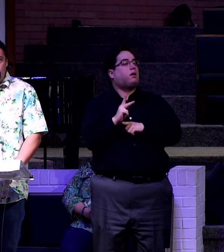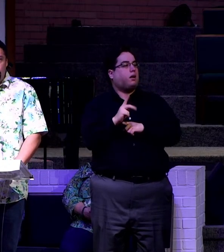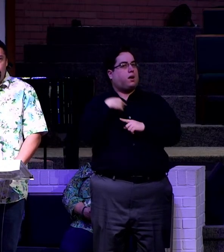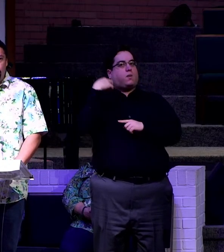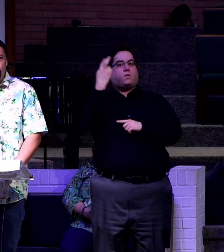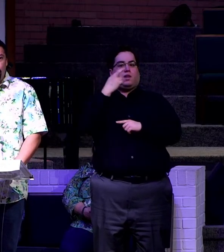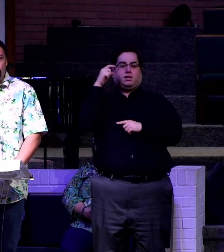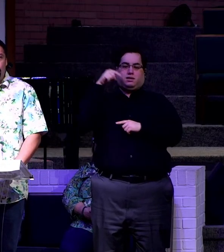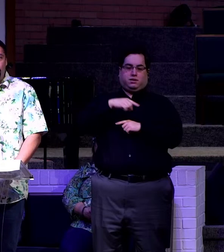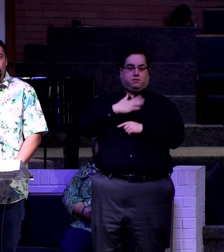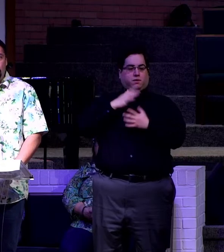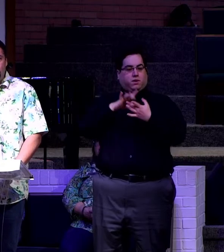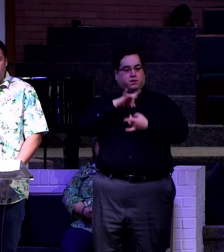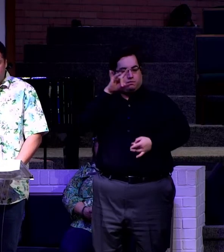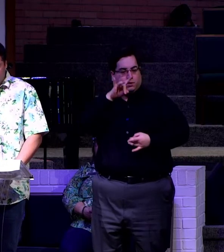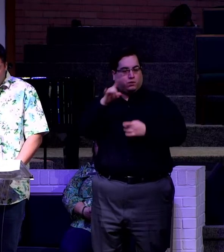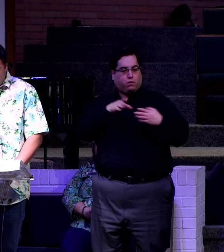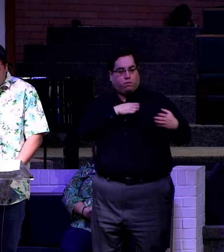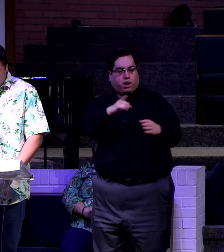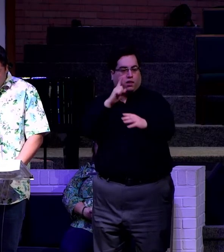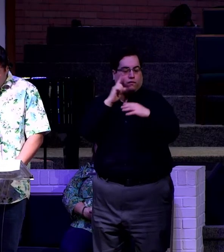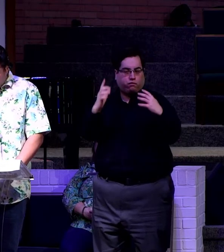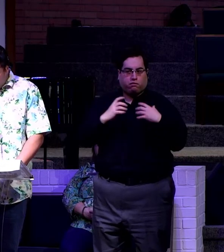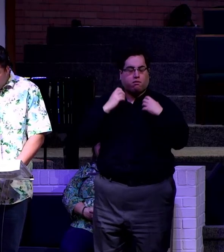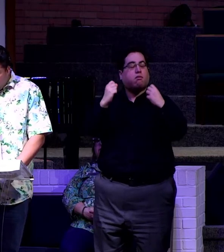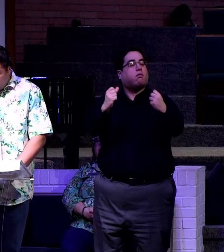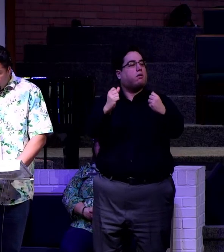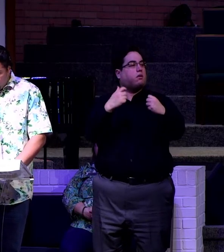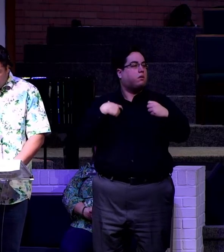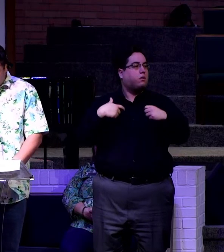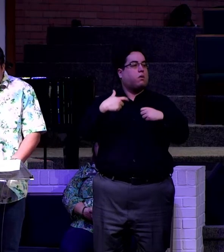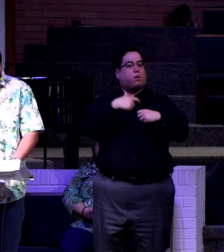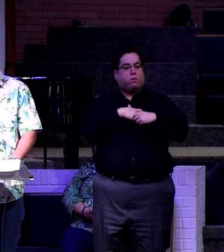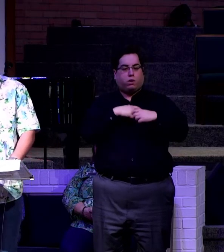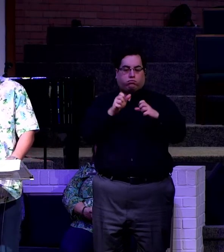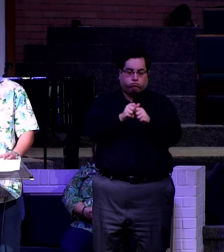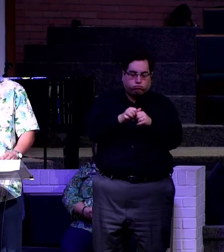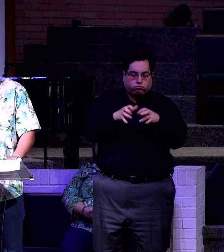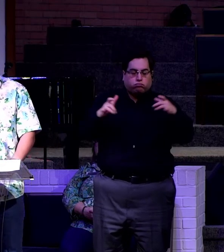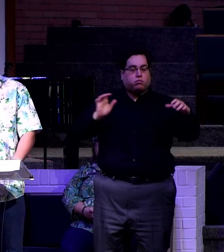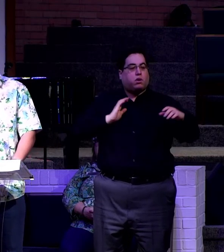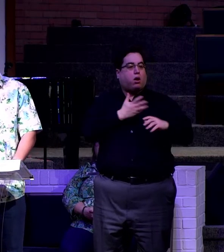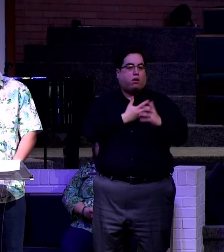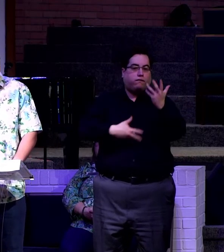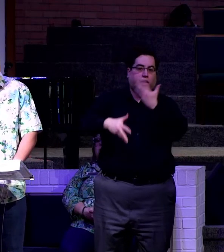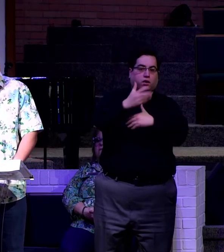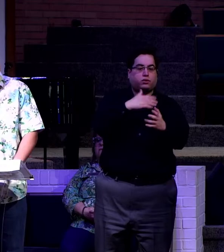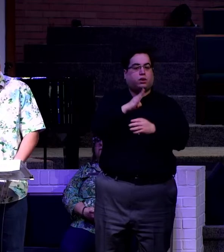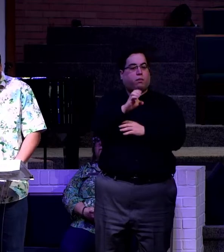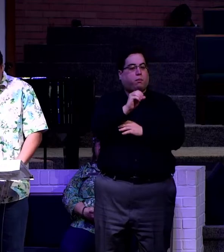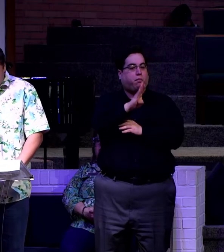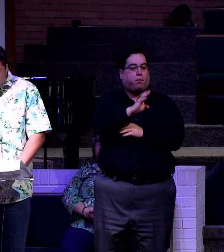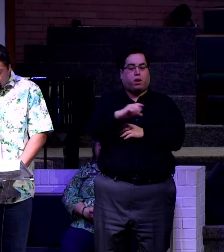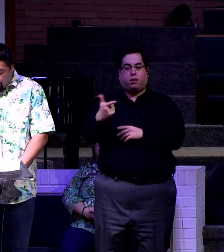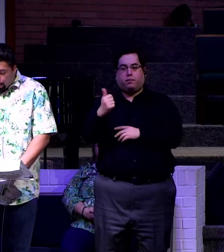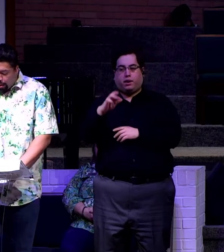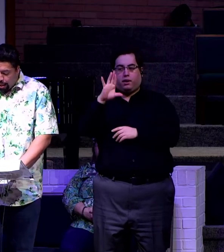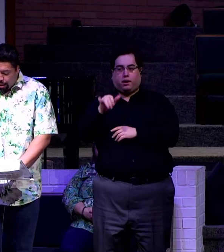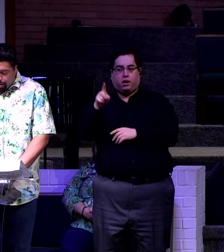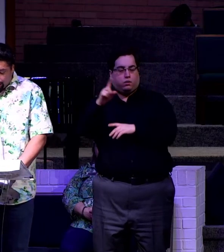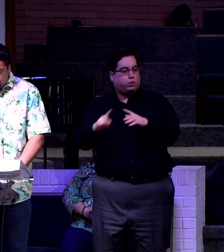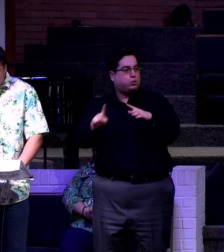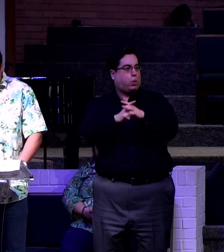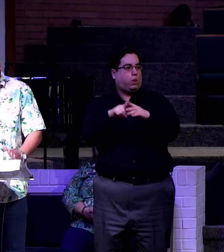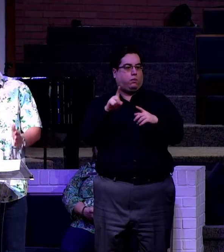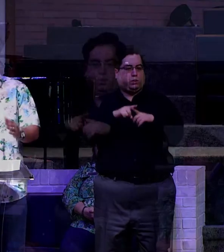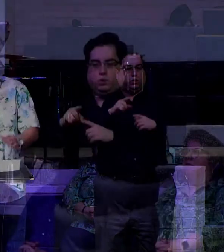has been my spiritual path of healing. We expanded our fellowship to the point to where Bob and Gary showed up to Bertie's birthday party